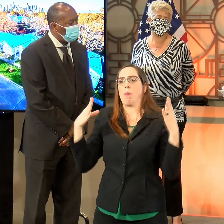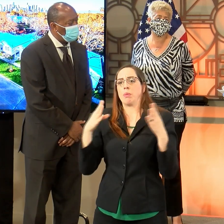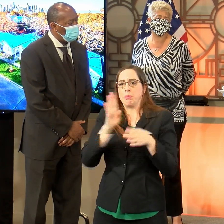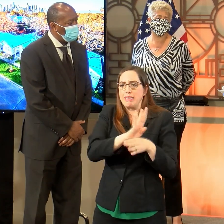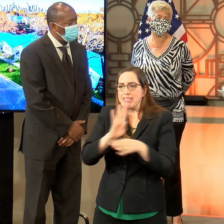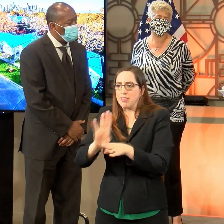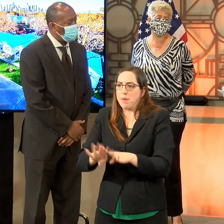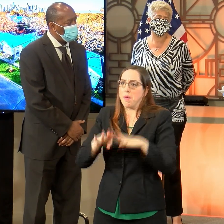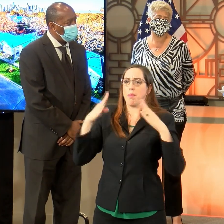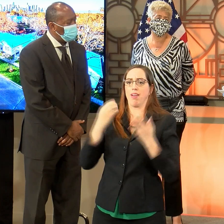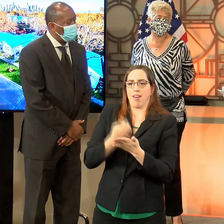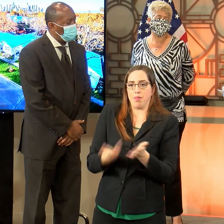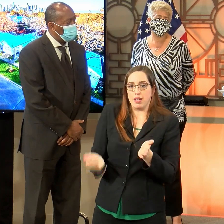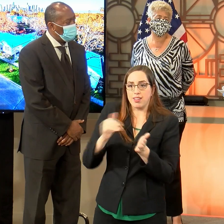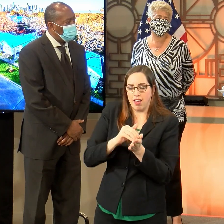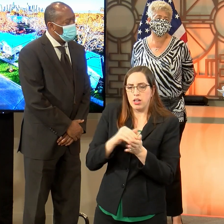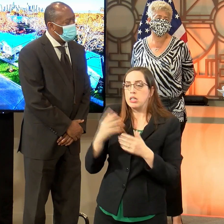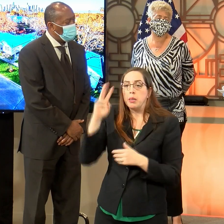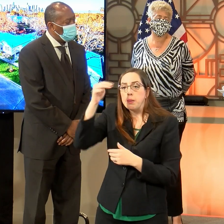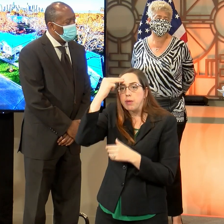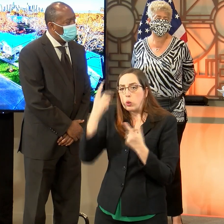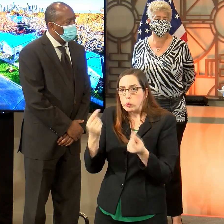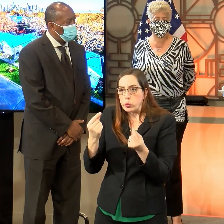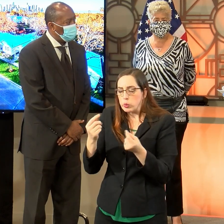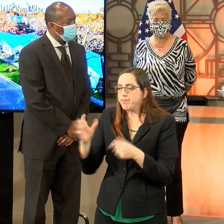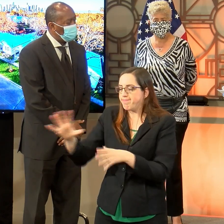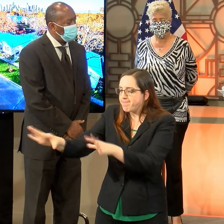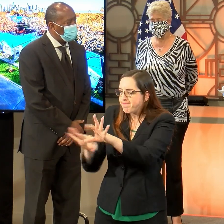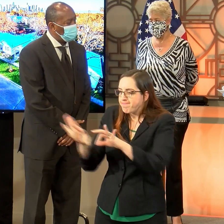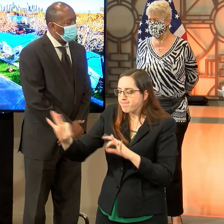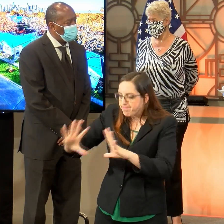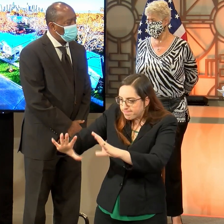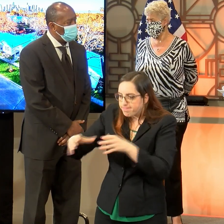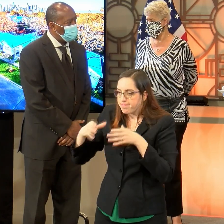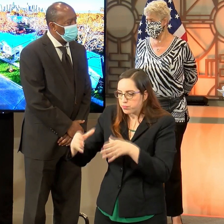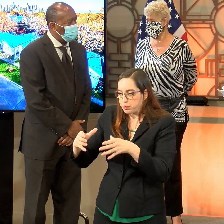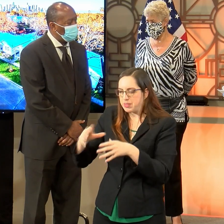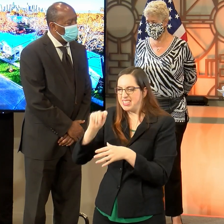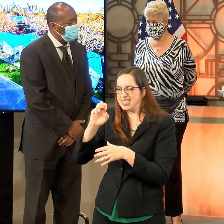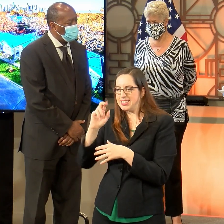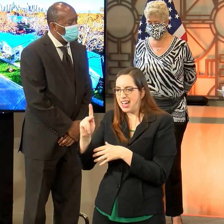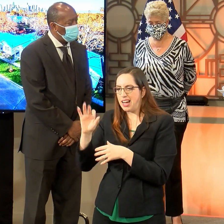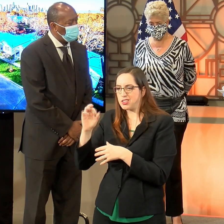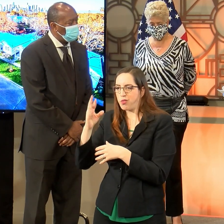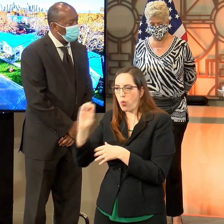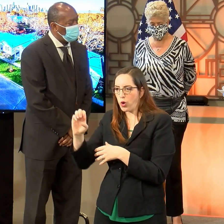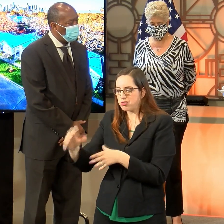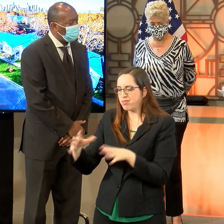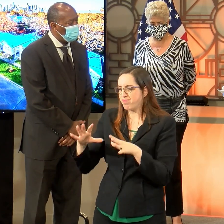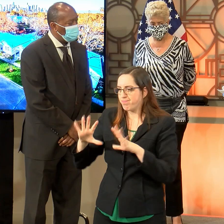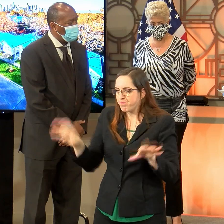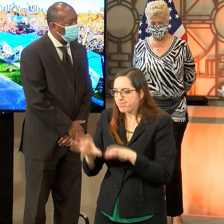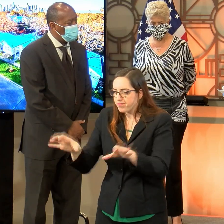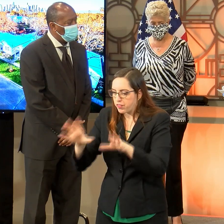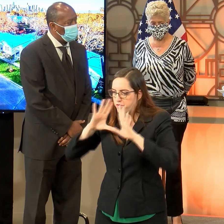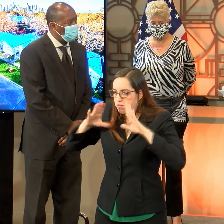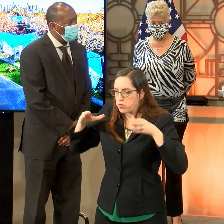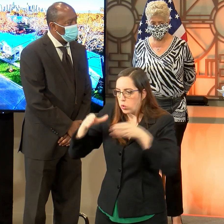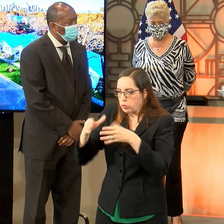Turner appointed the Health Equity Response Task Force to keep the focus on the most acute and critical need